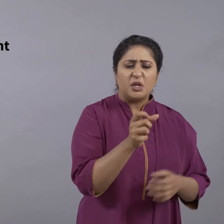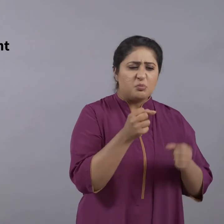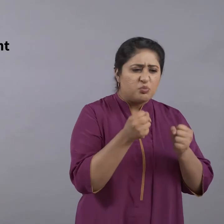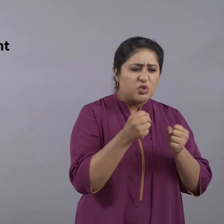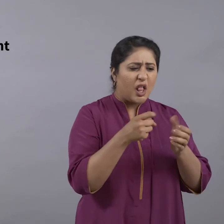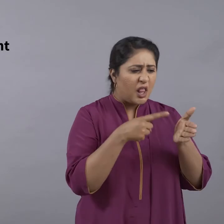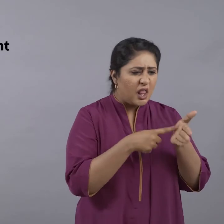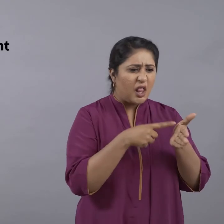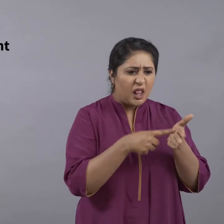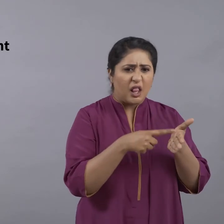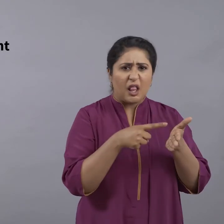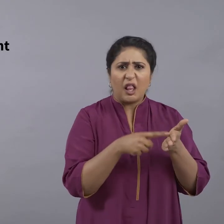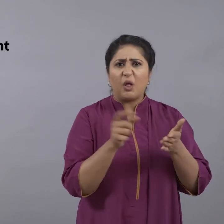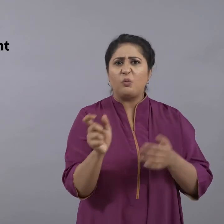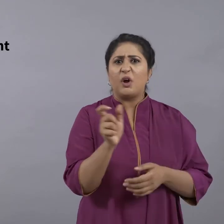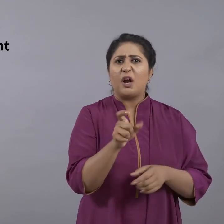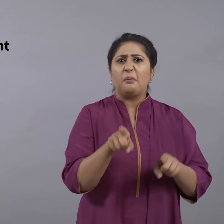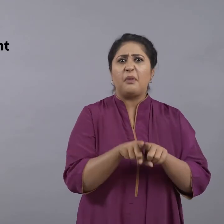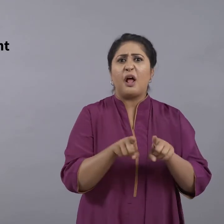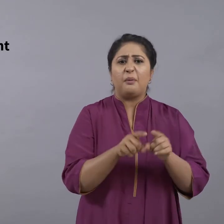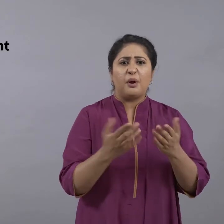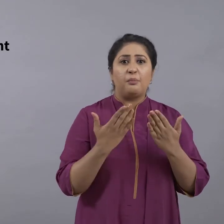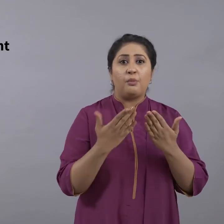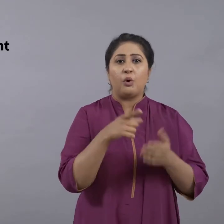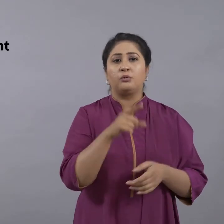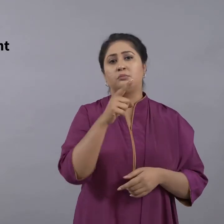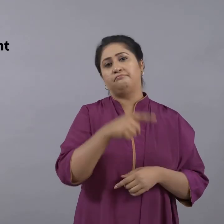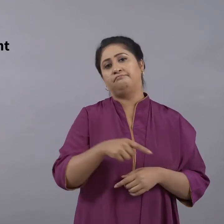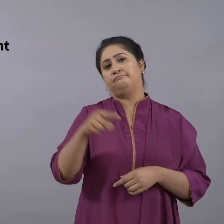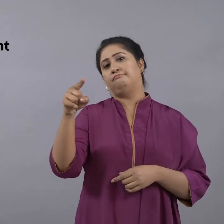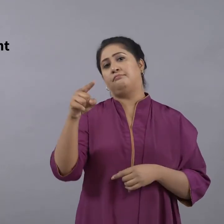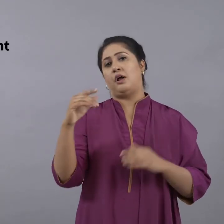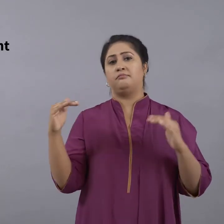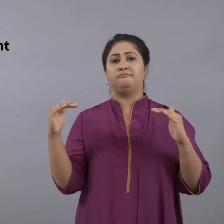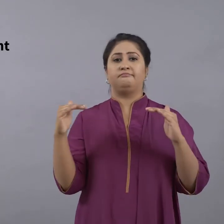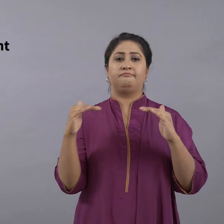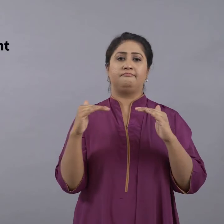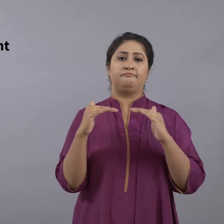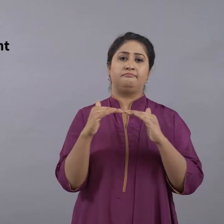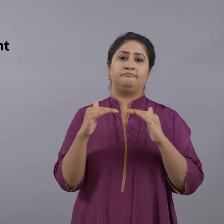than a string of words, mark the student as sentence level student.